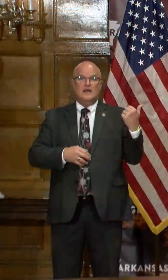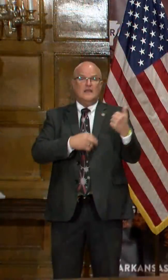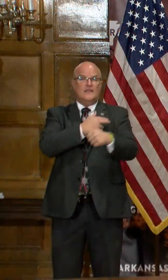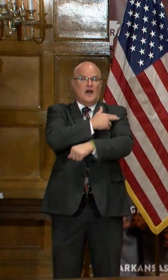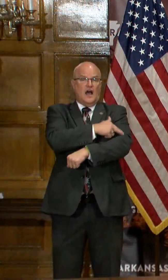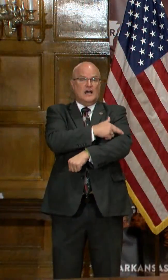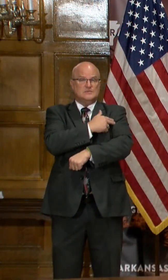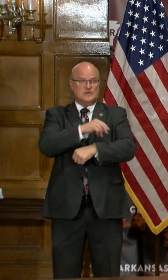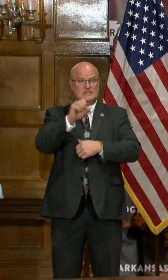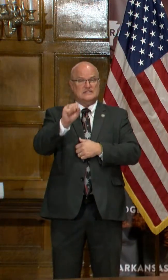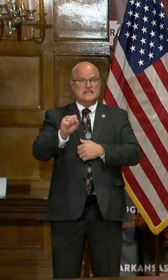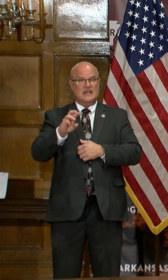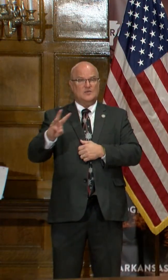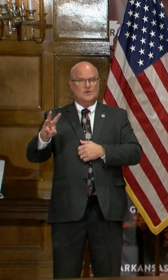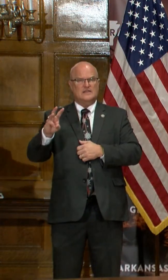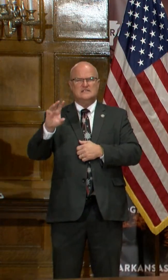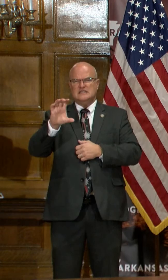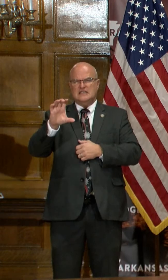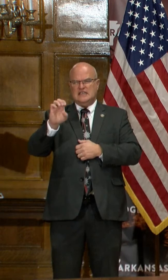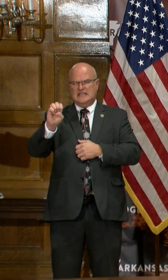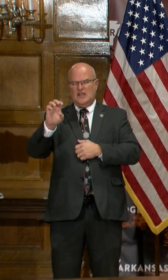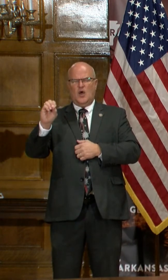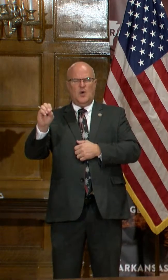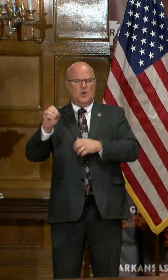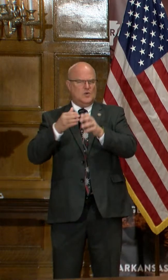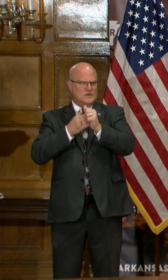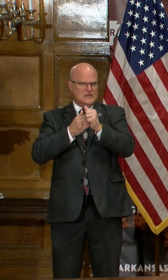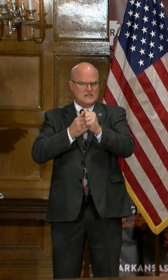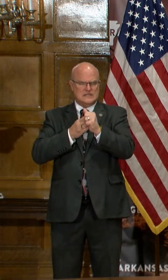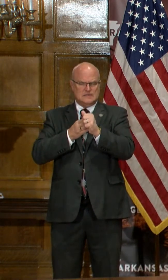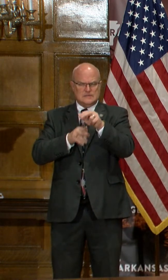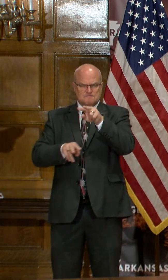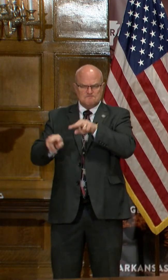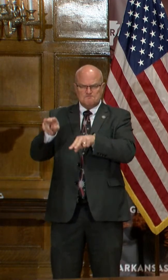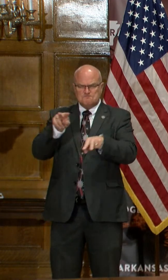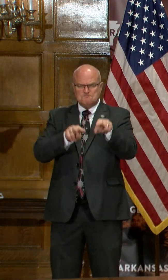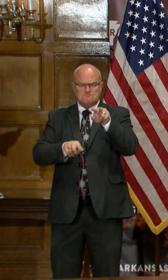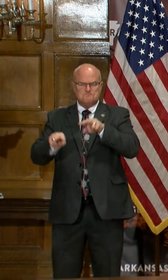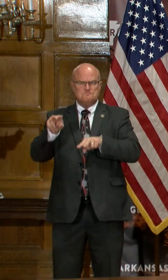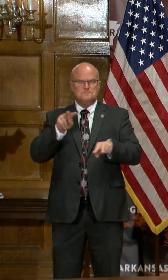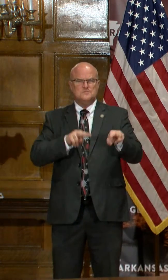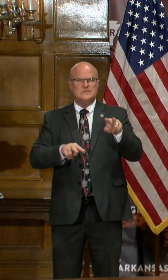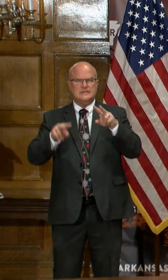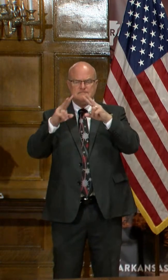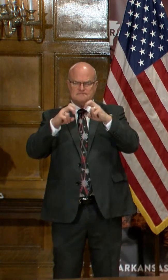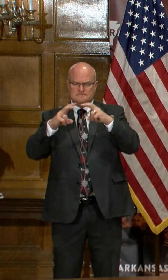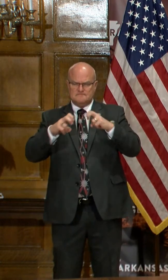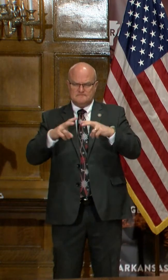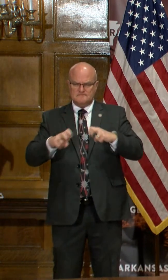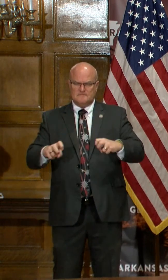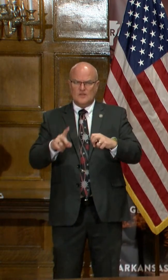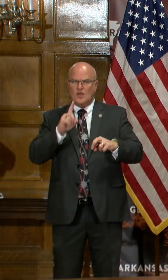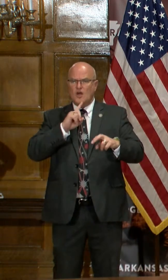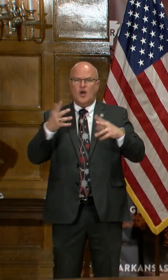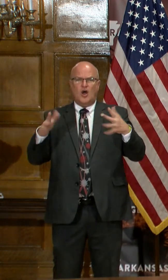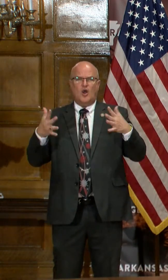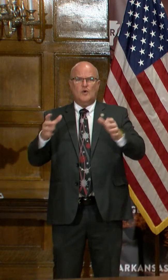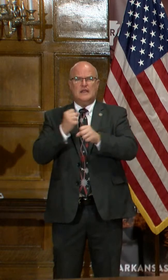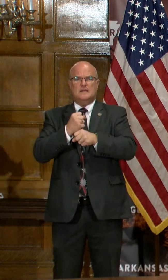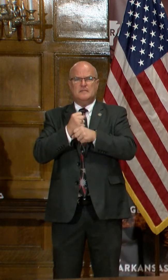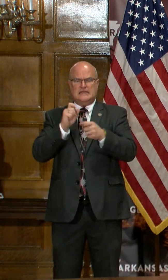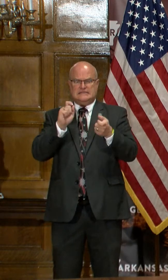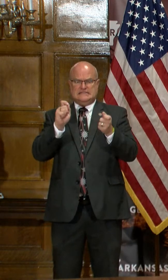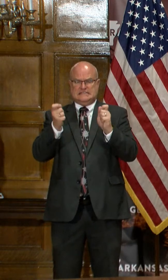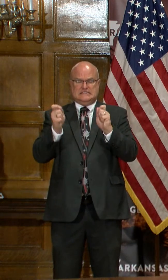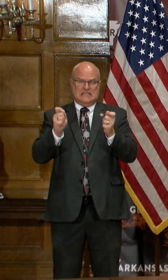that are down there and their CEOs and their leadership are looking at that very carefully, and obviously they're already making ratio